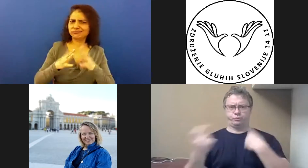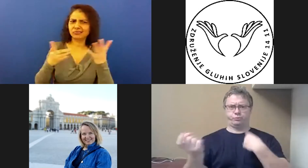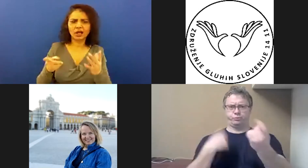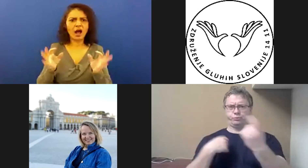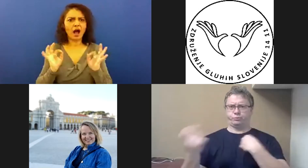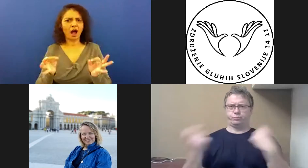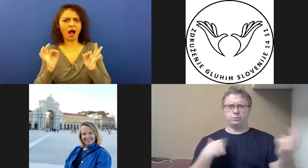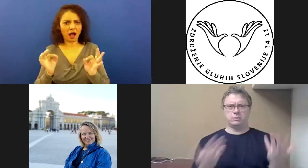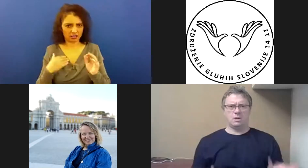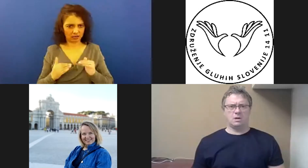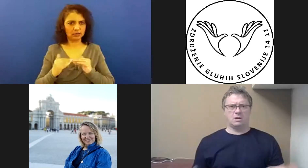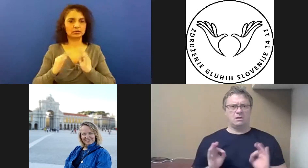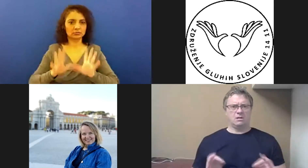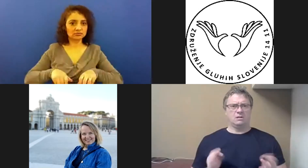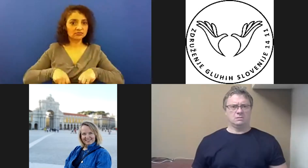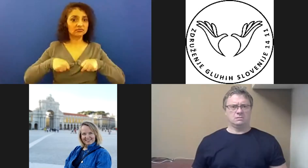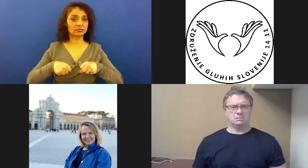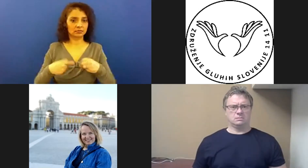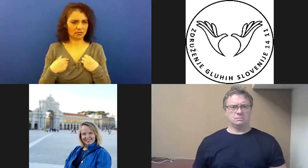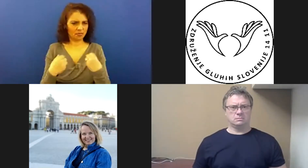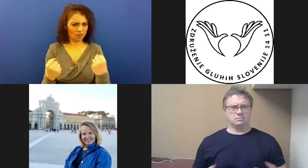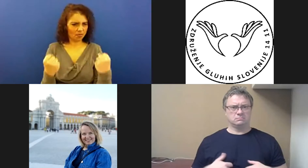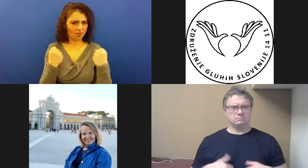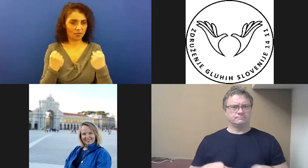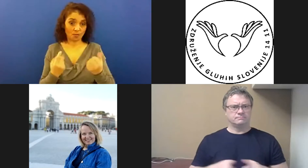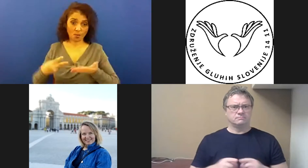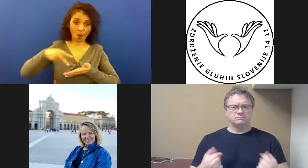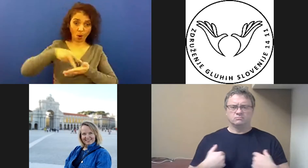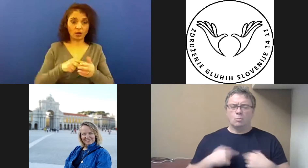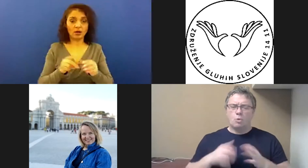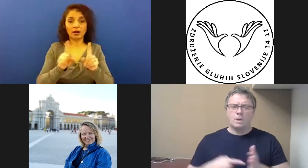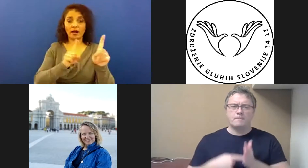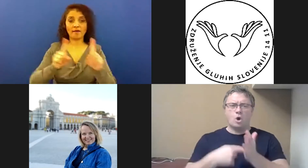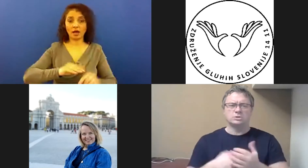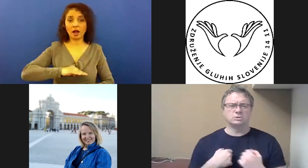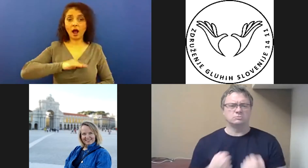Albanian, they're proud of you. Why bully me for being a Roma?